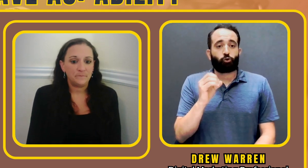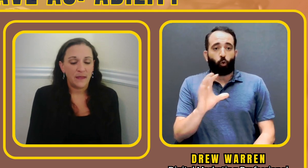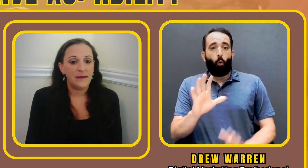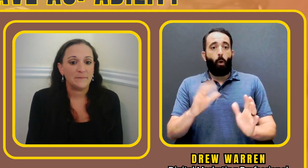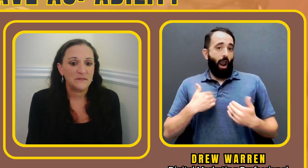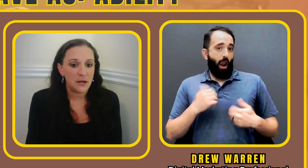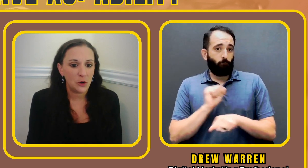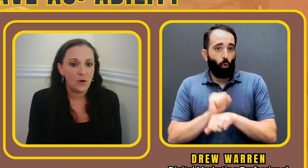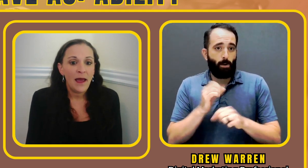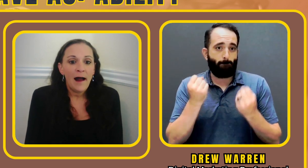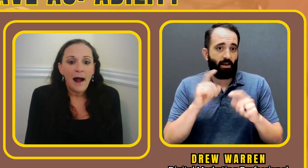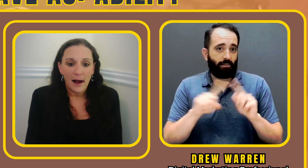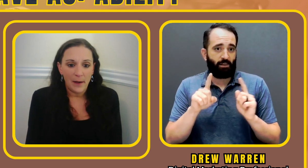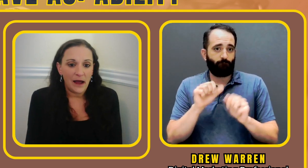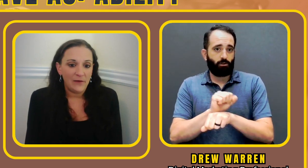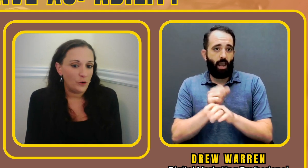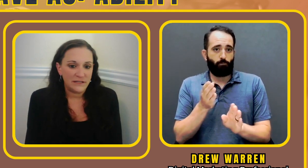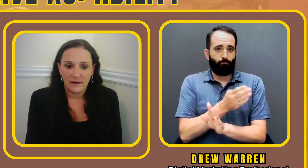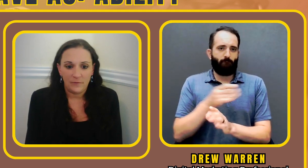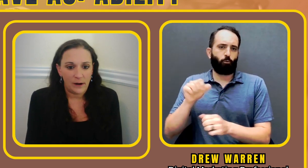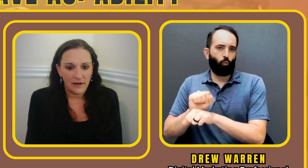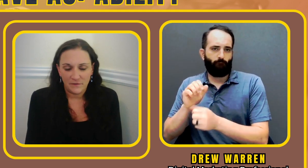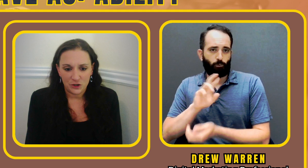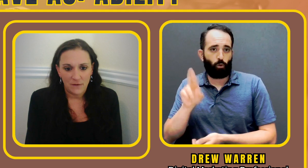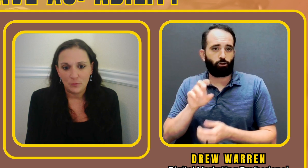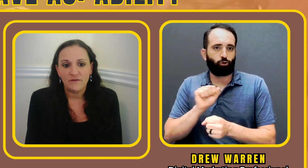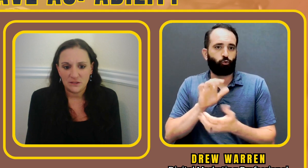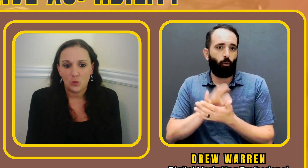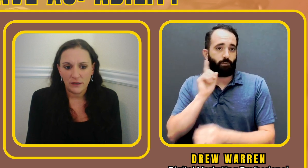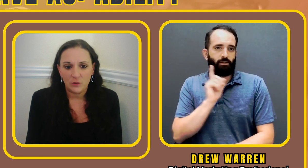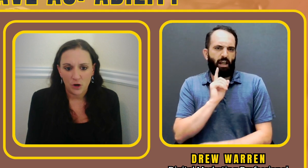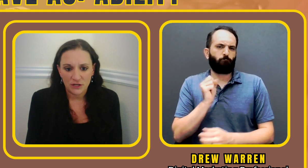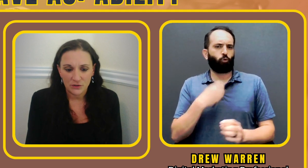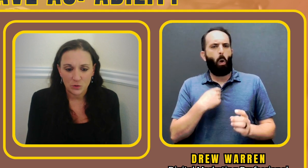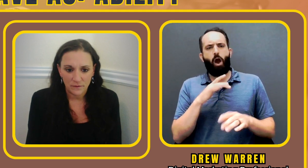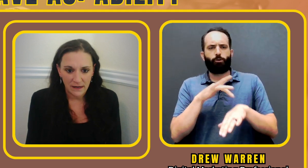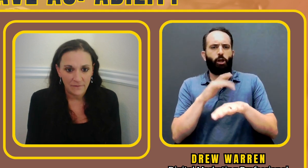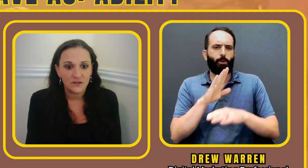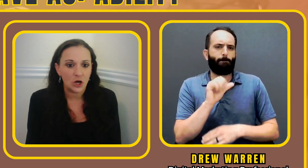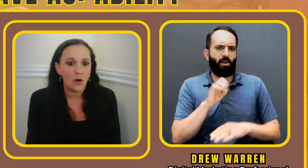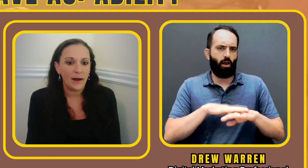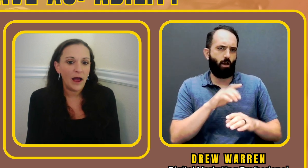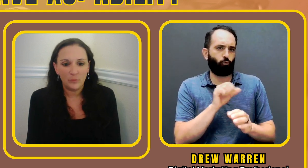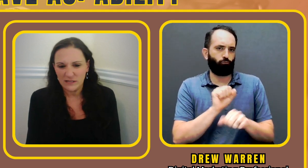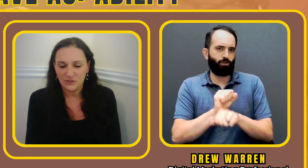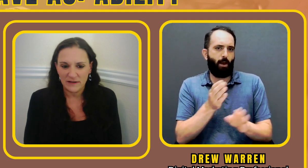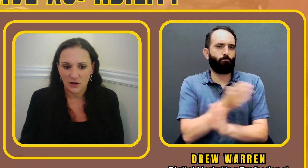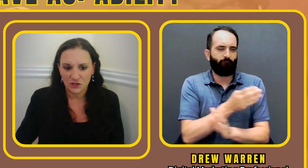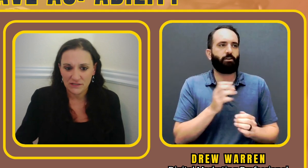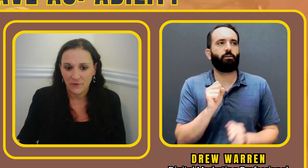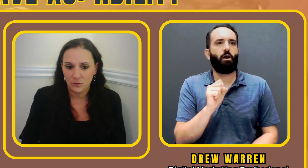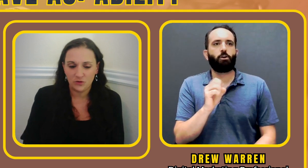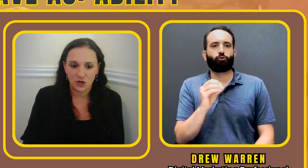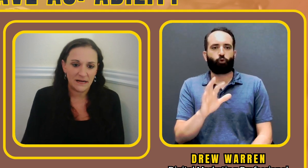Certainly. Yeah. So I worked at a variety of different jobs previous to working at the Rochester School for the Deaf. So I've traveled based